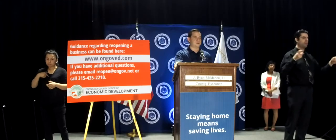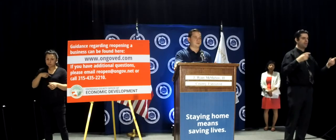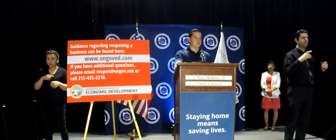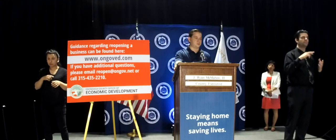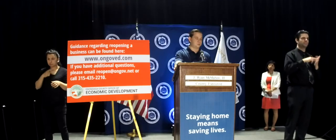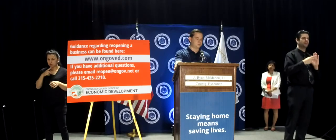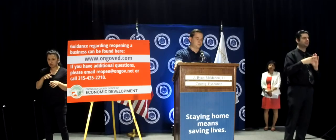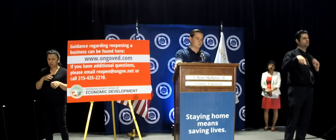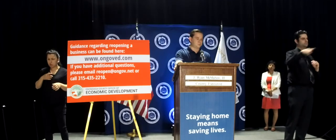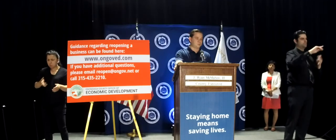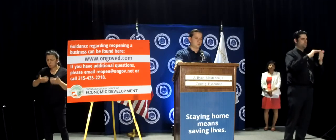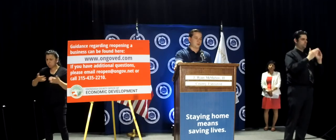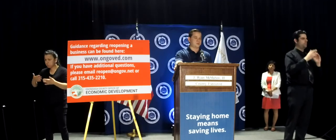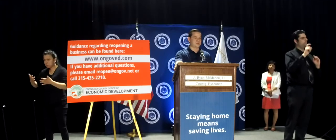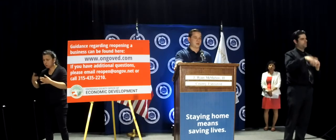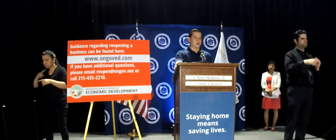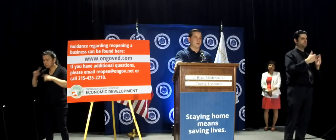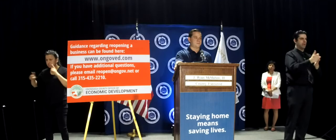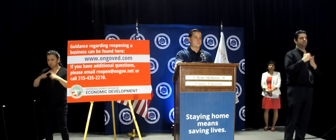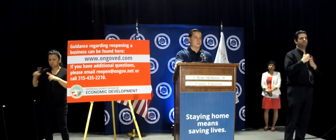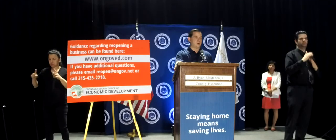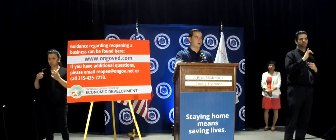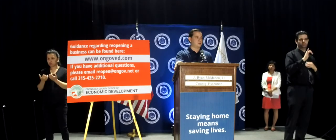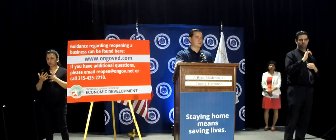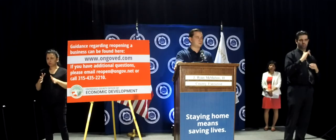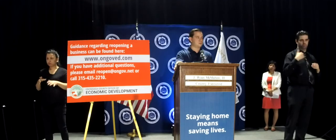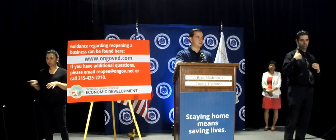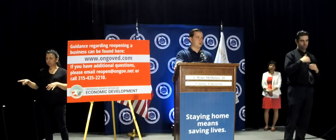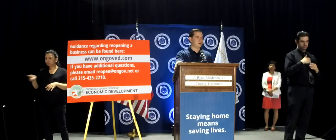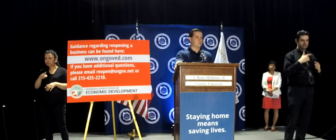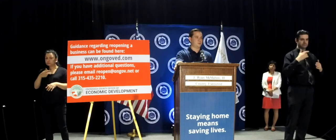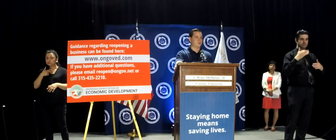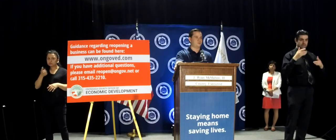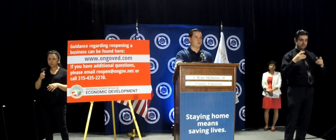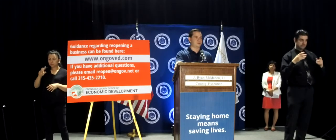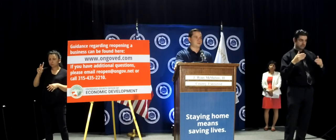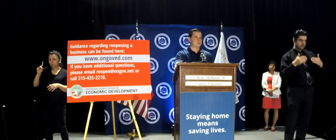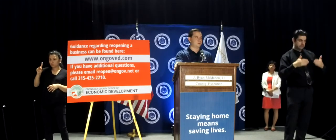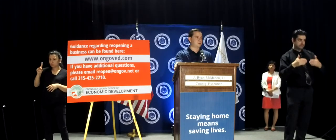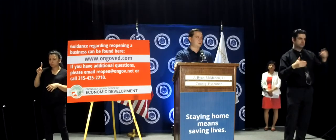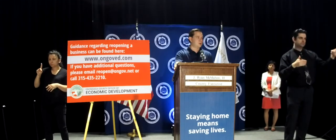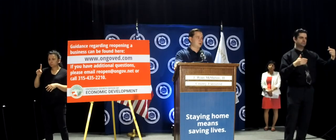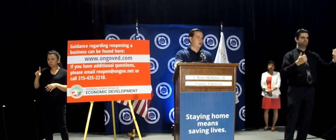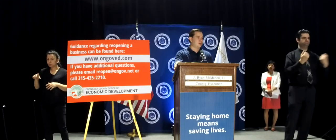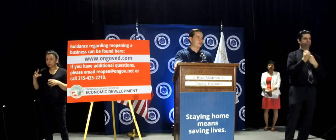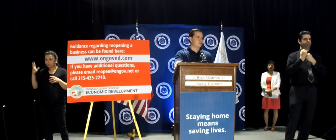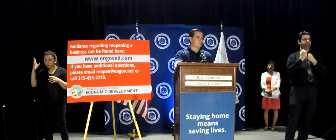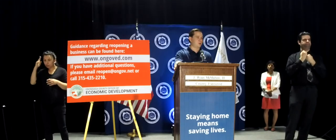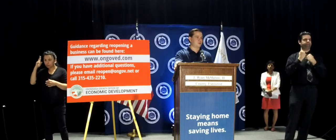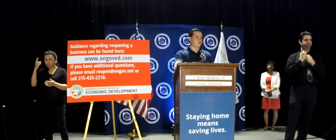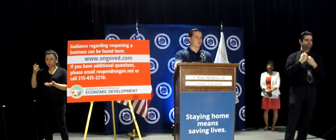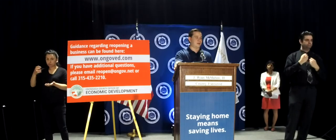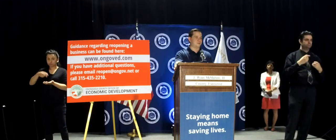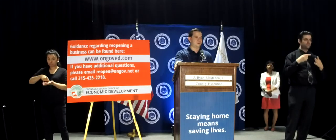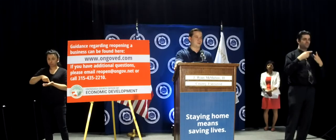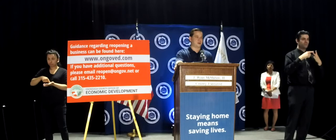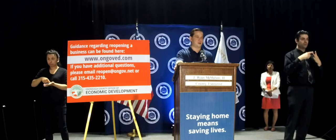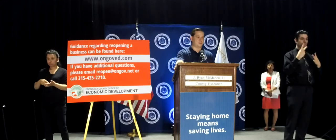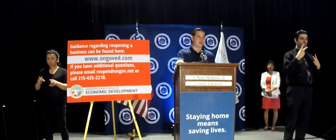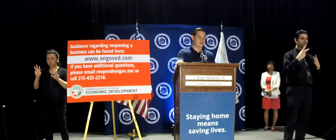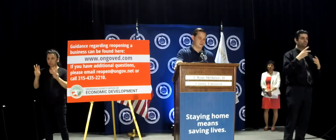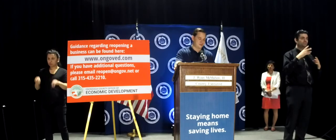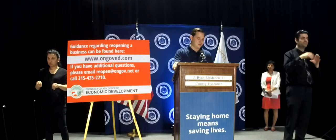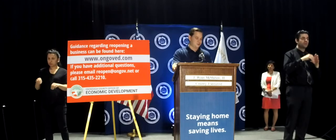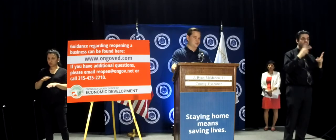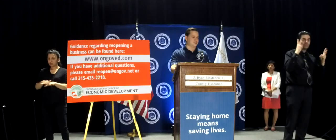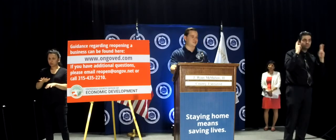to phase 2, which haircuts, I believe, are in phase 2, that's an important thing for a lot of people. I hear